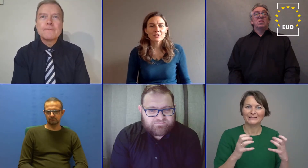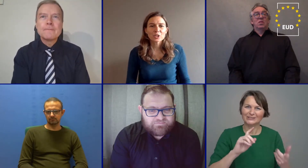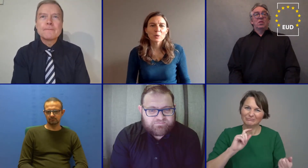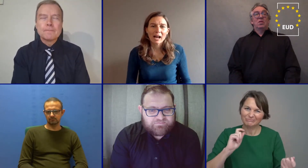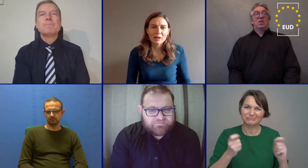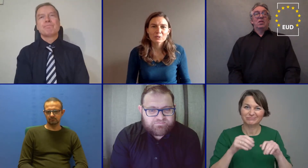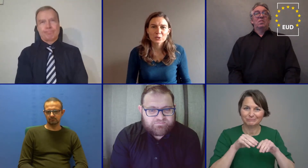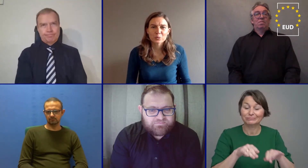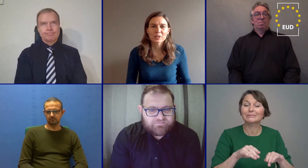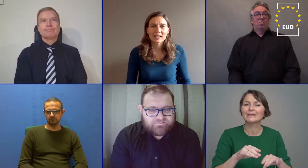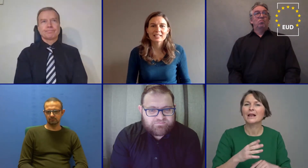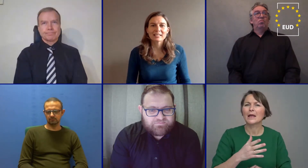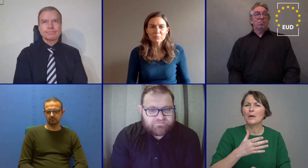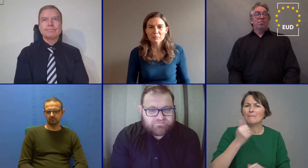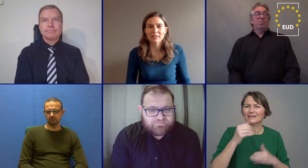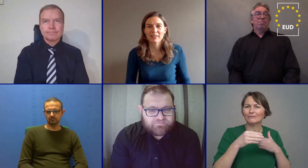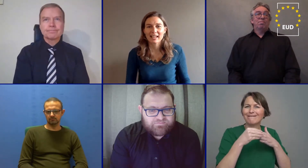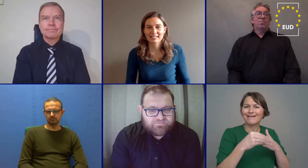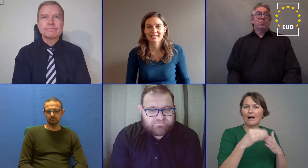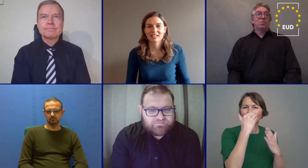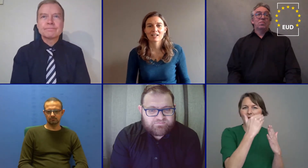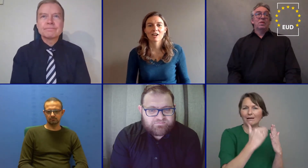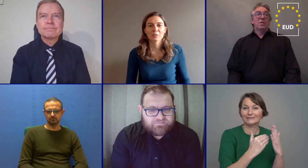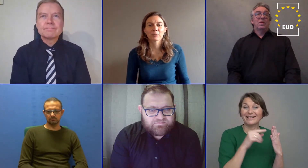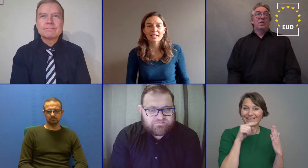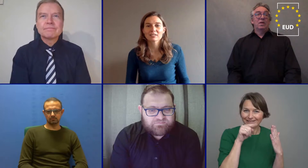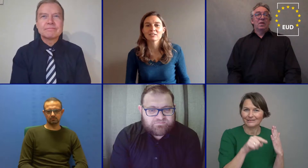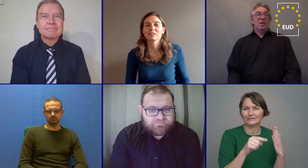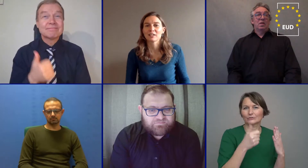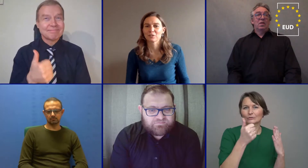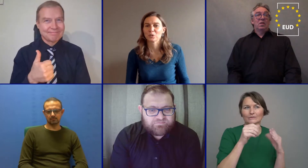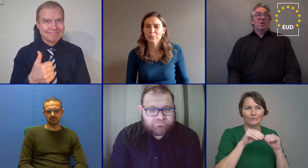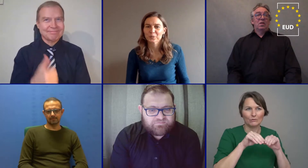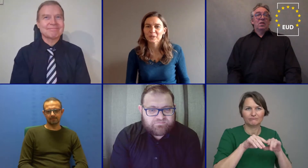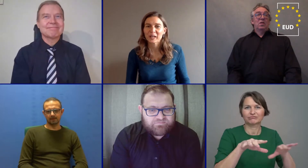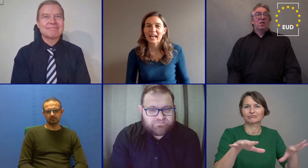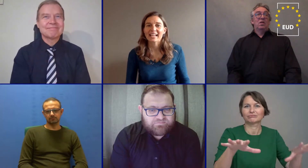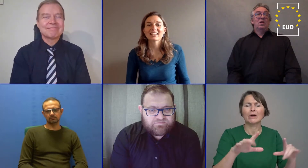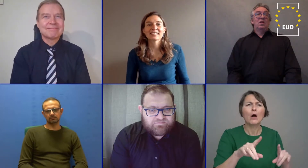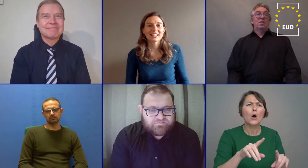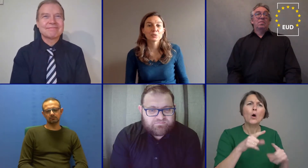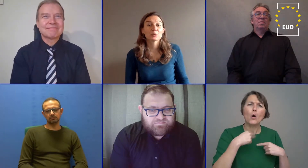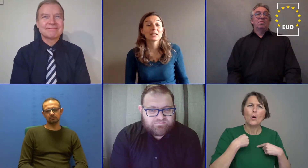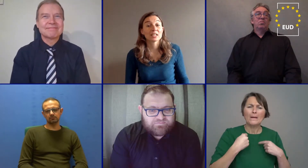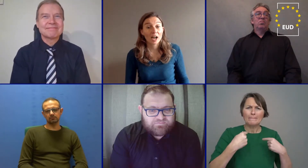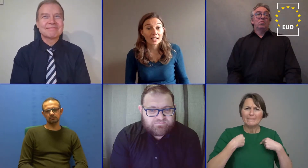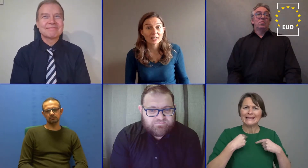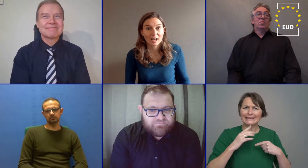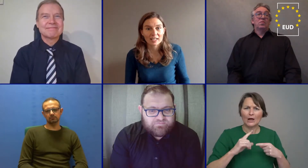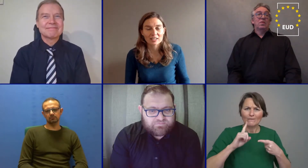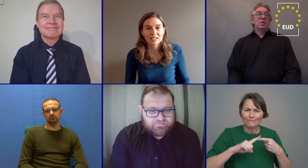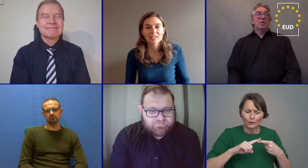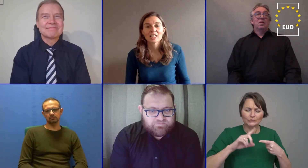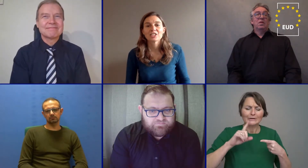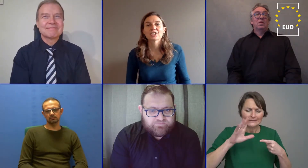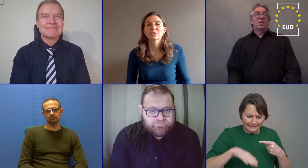know how to then implement that on a practical level. And I think that's where we need guidelines to